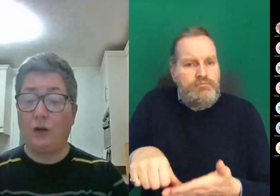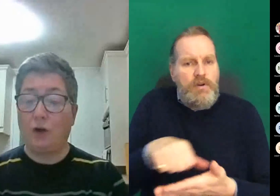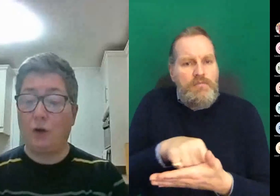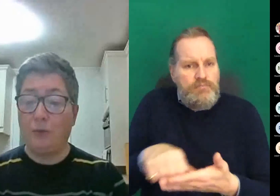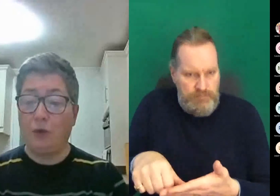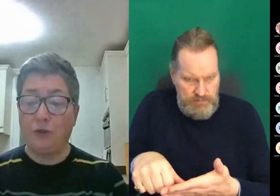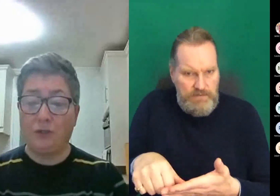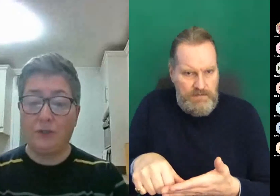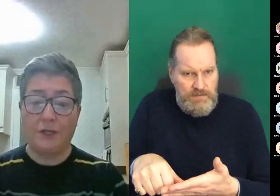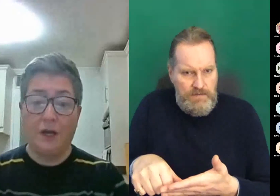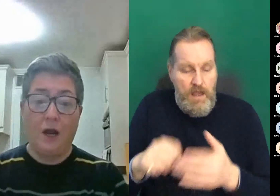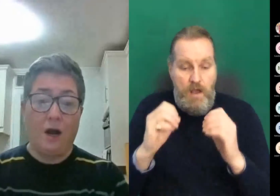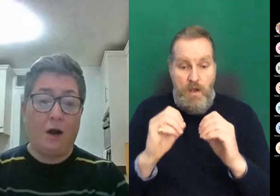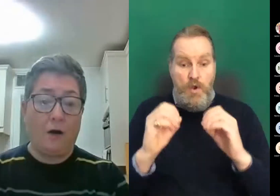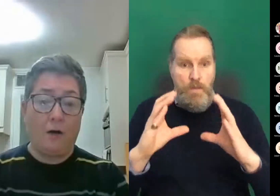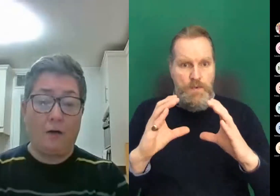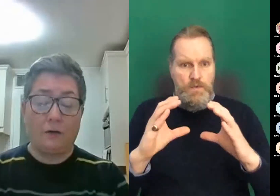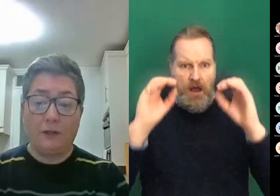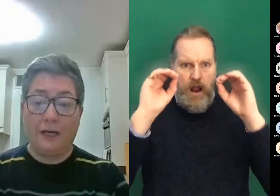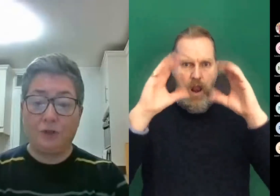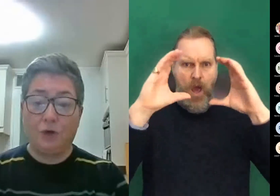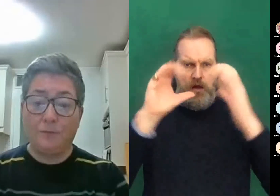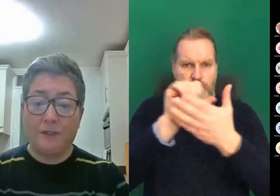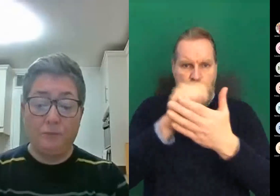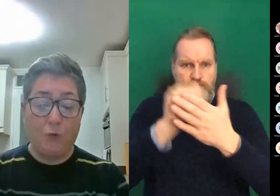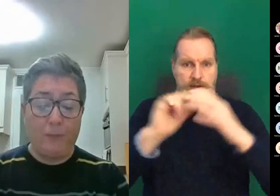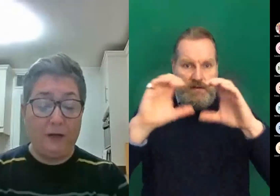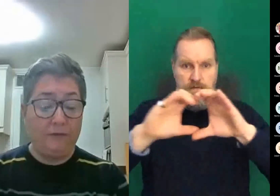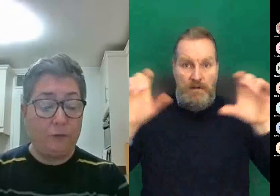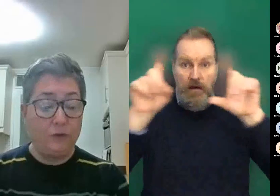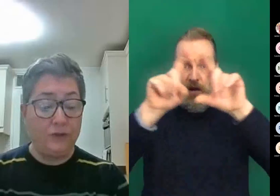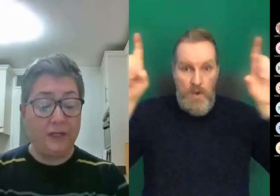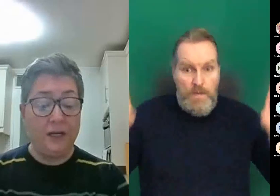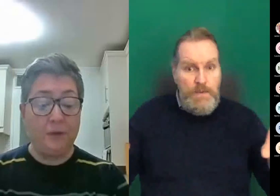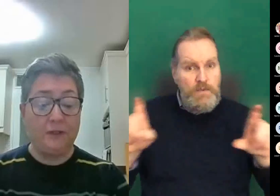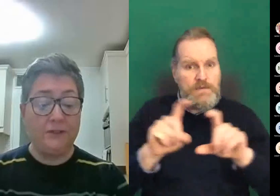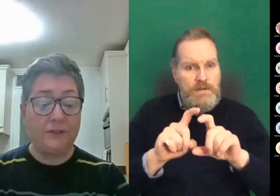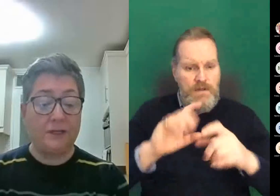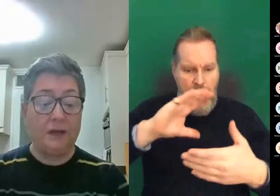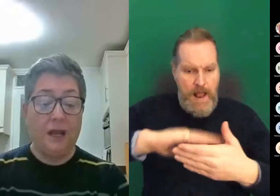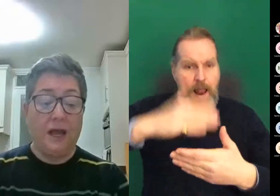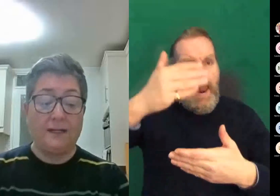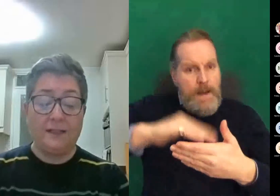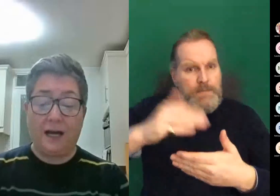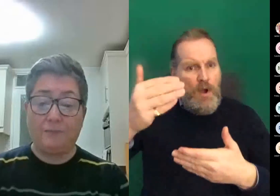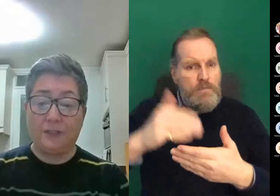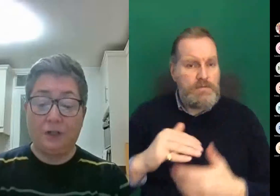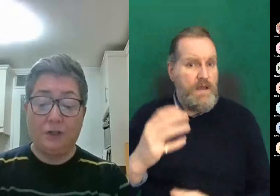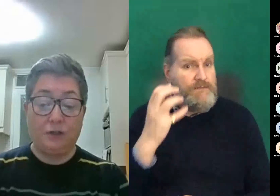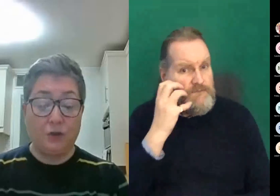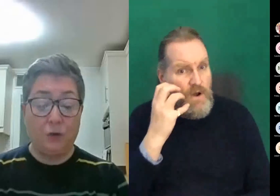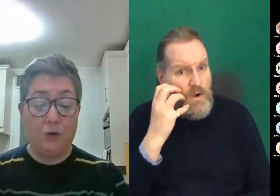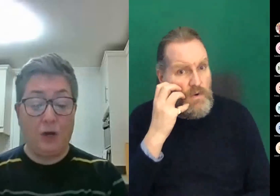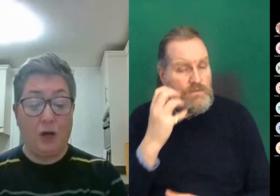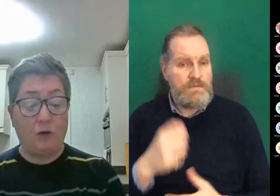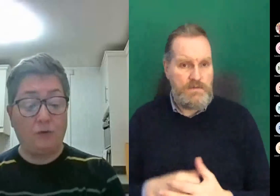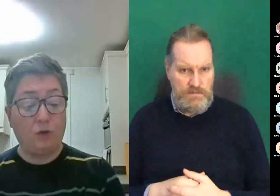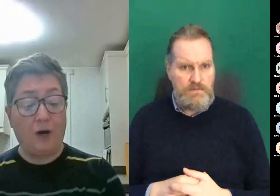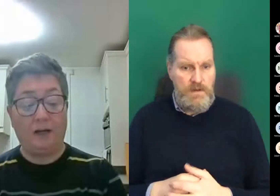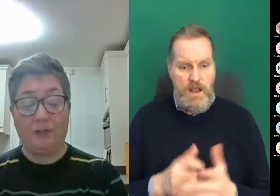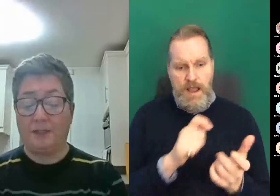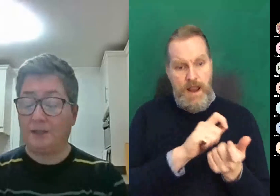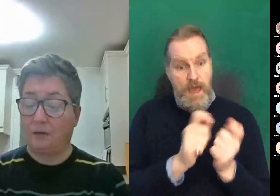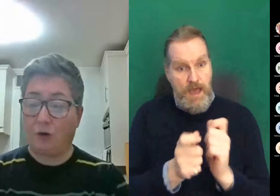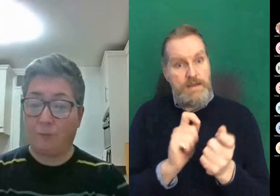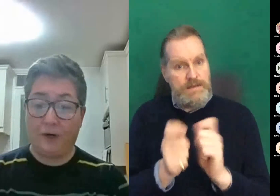our technology, our computers, our laptops and mobile phones to enable us to adapt to suit